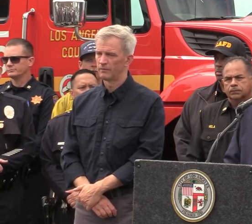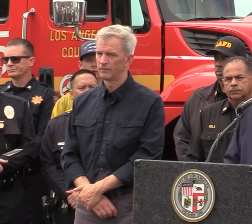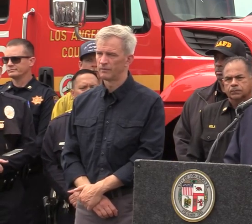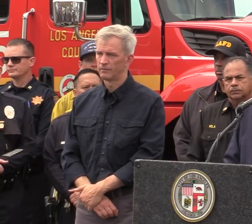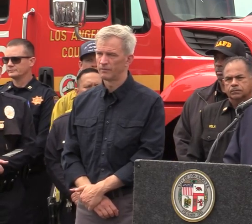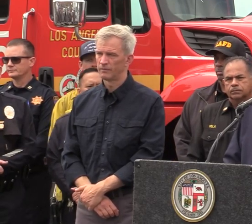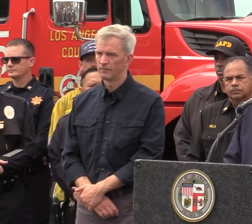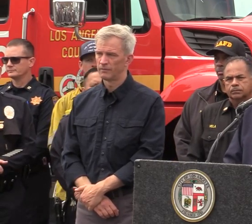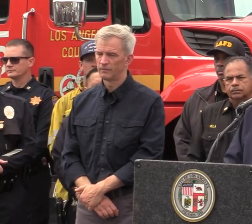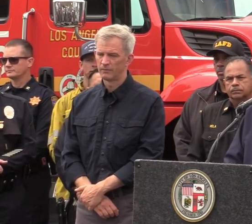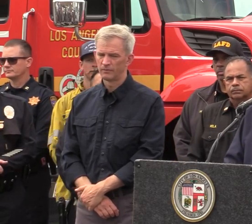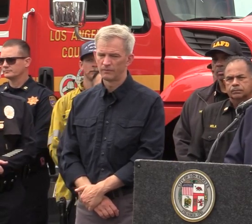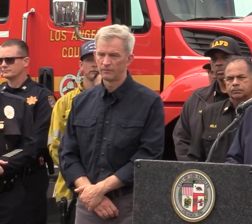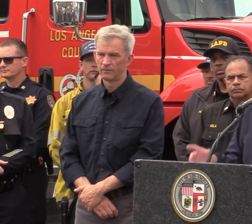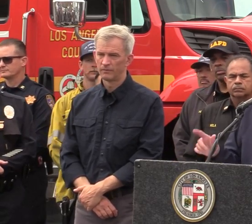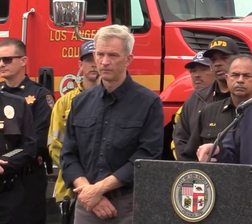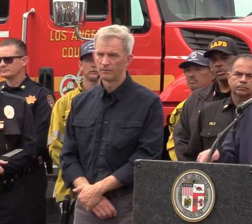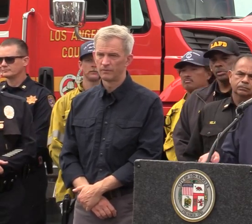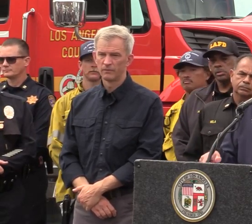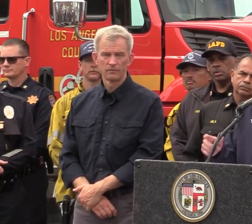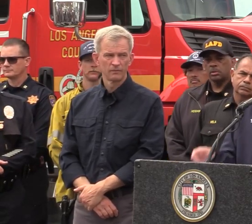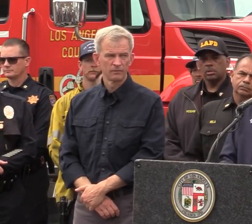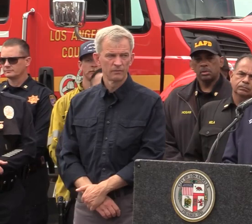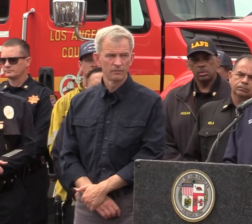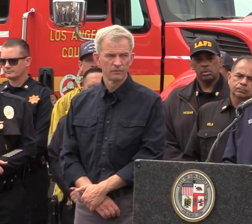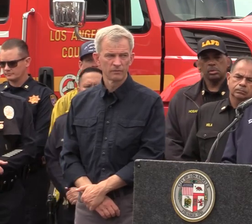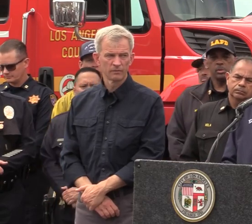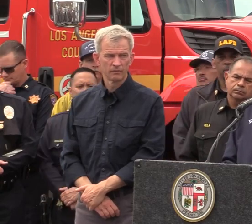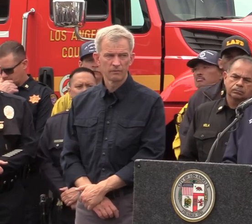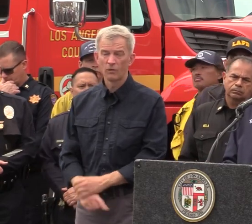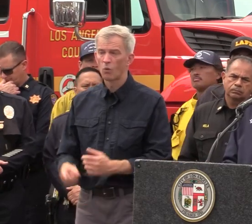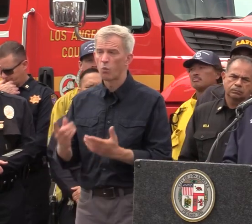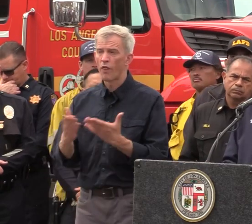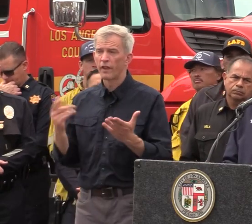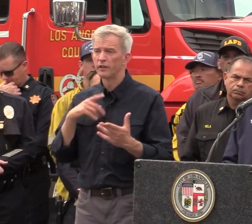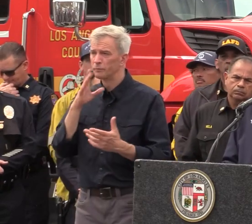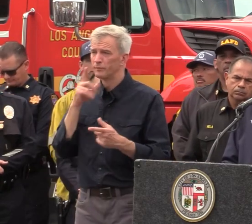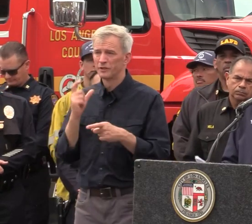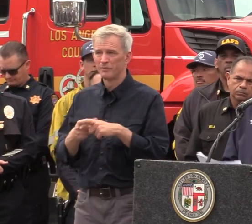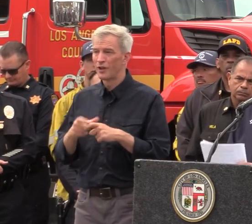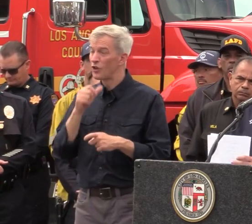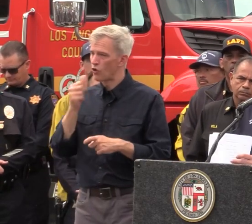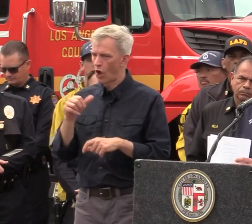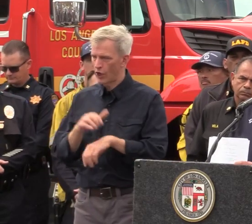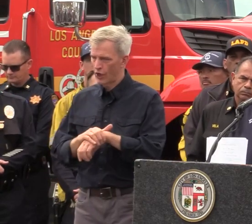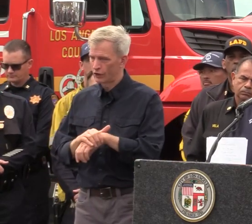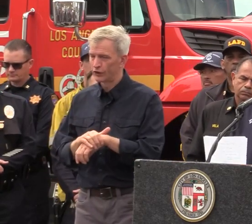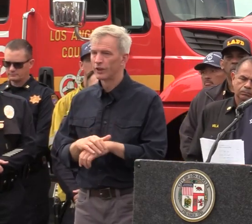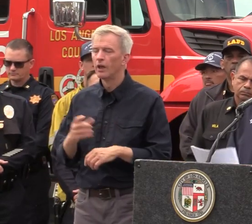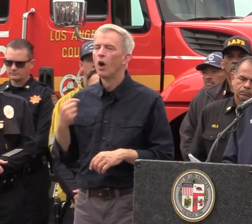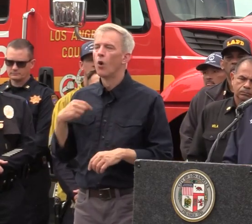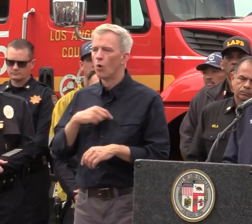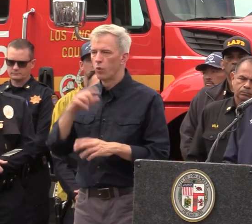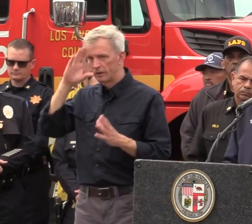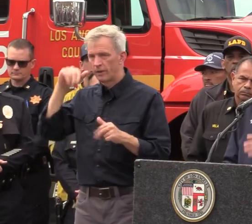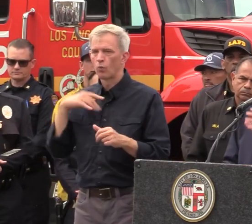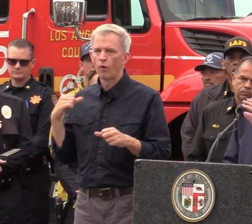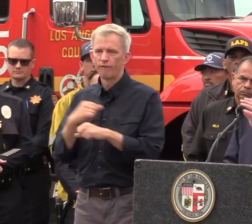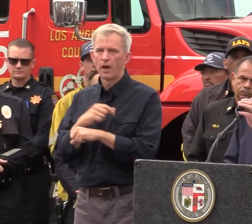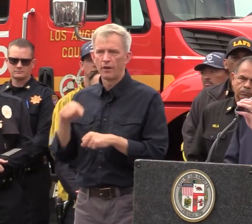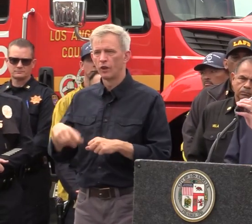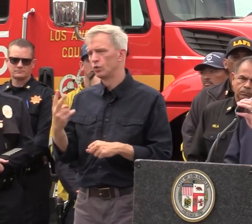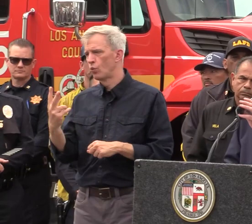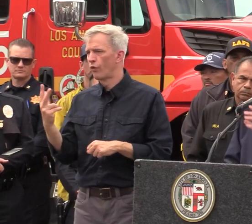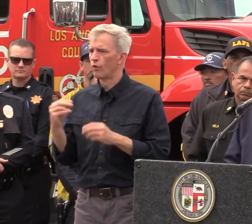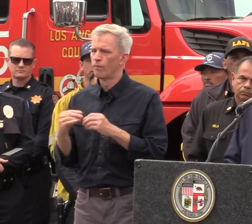de Policía también. With that, and one thing I said in Spanish I didn't say in English, we are expecting that we'll be fighting this for at least a couple more days, two or